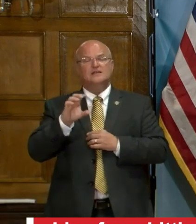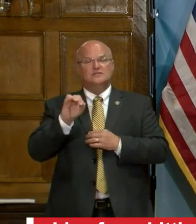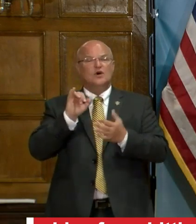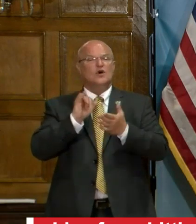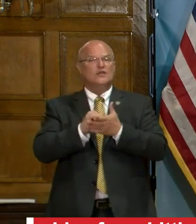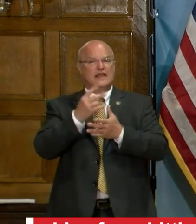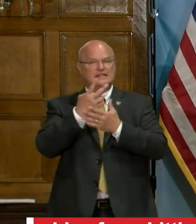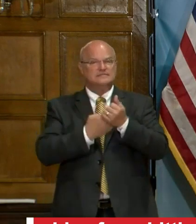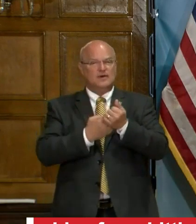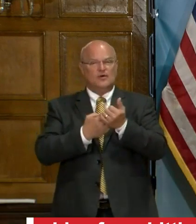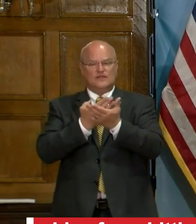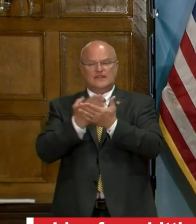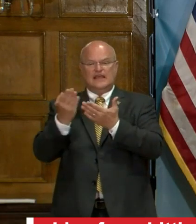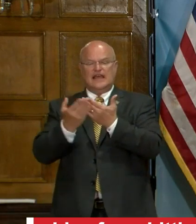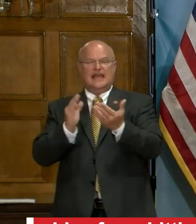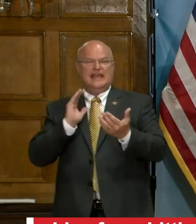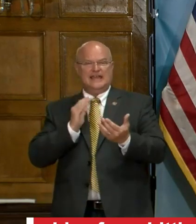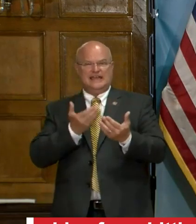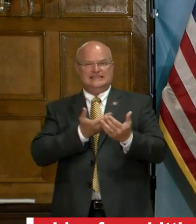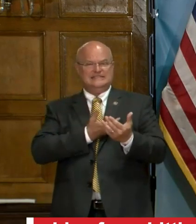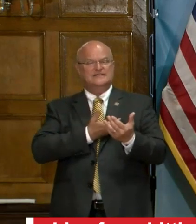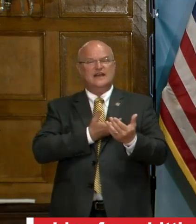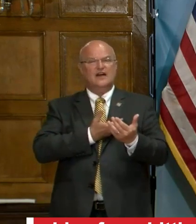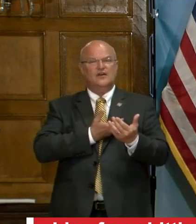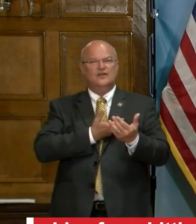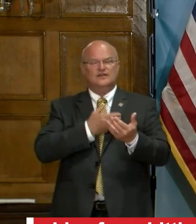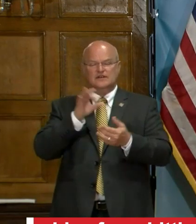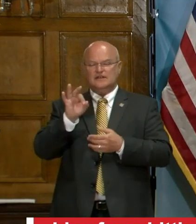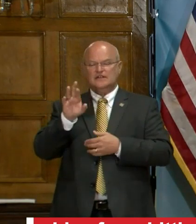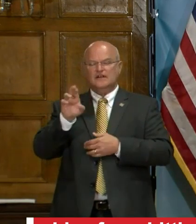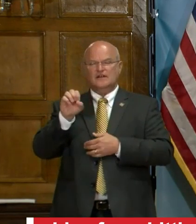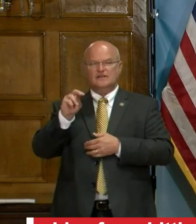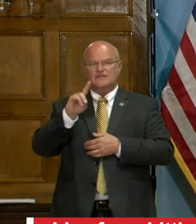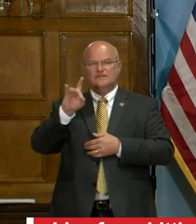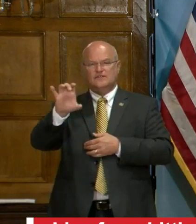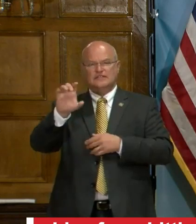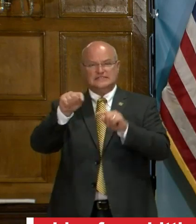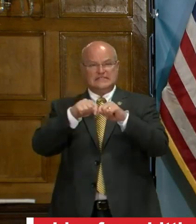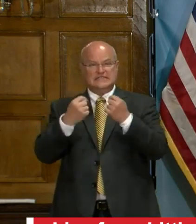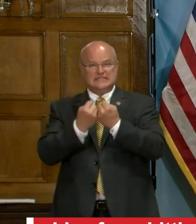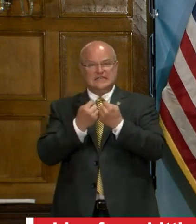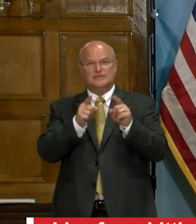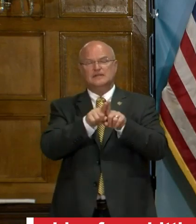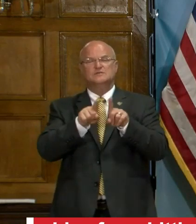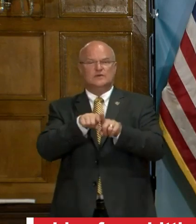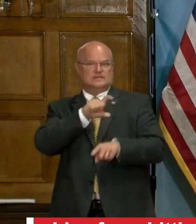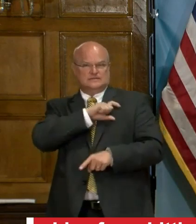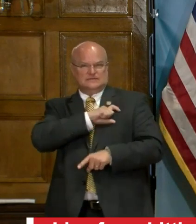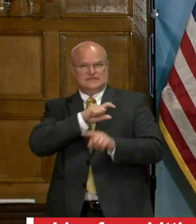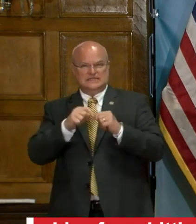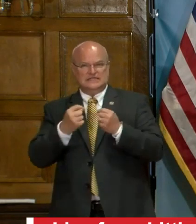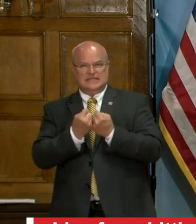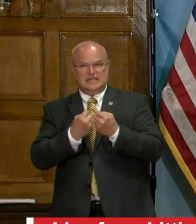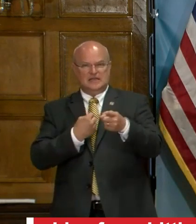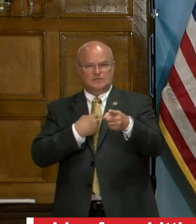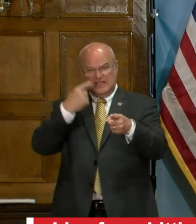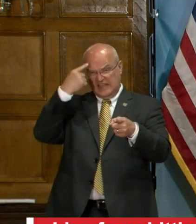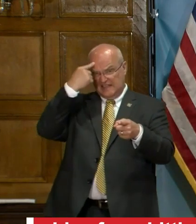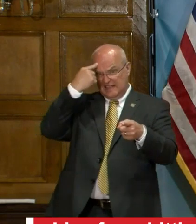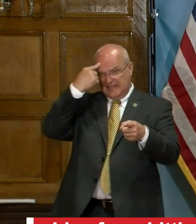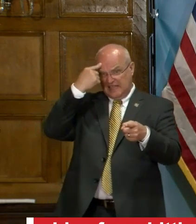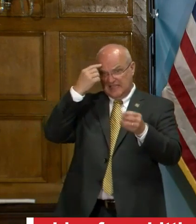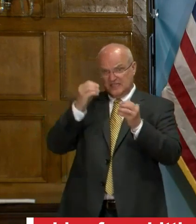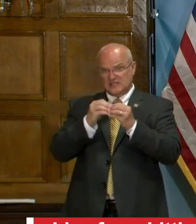so that's both in the hands of our forensic team as well as the law enforcement team. So are we thinking this